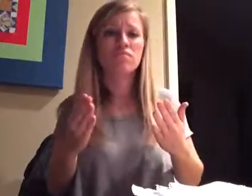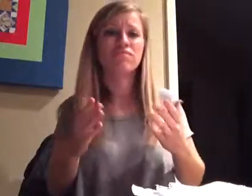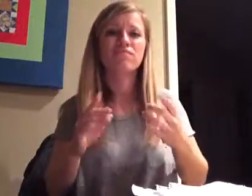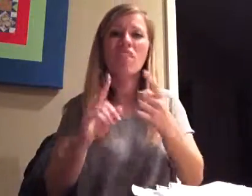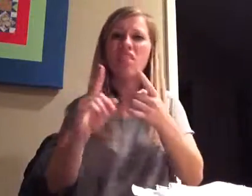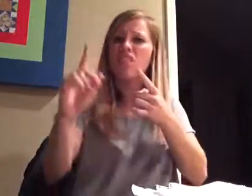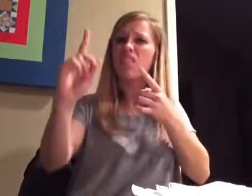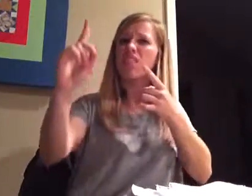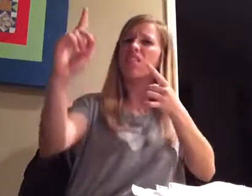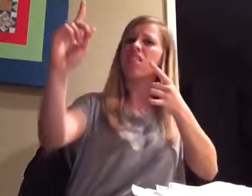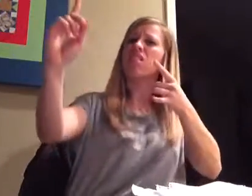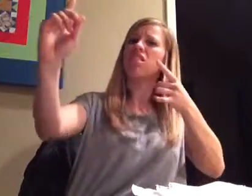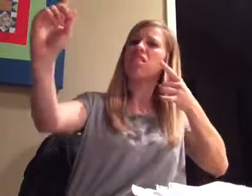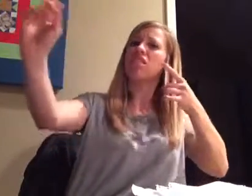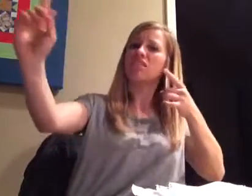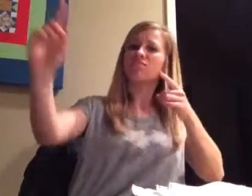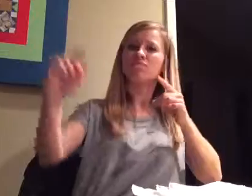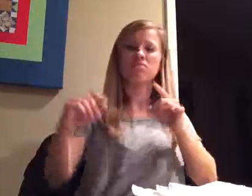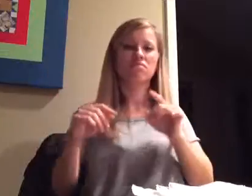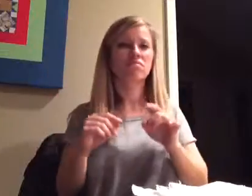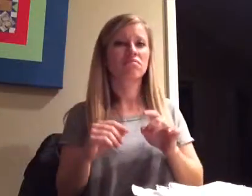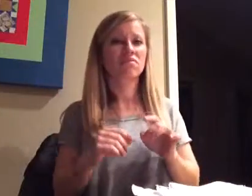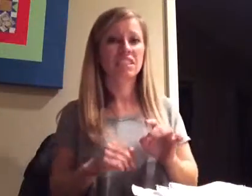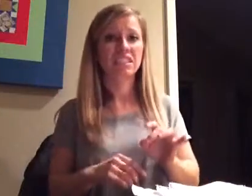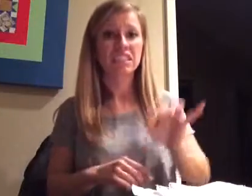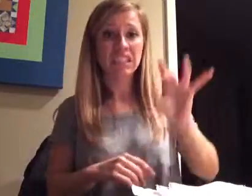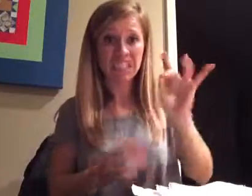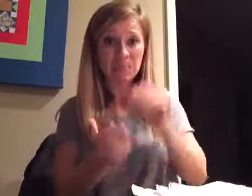Today, 8 million adult Americans,